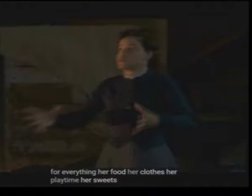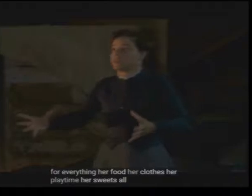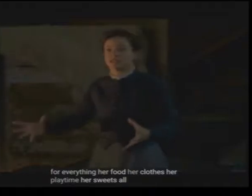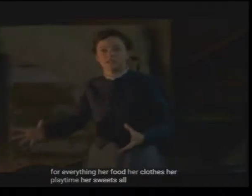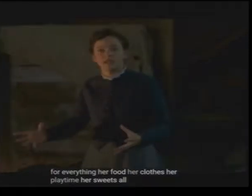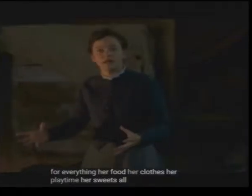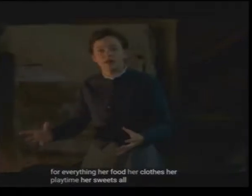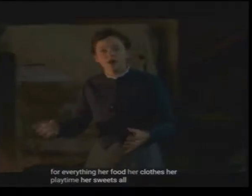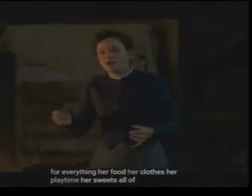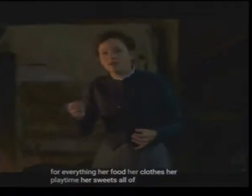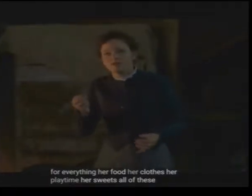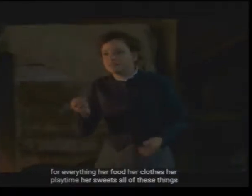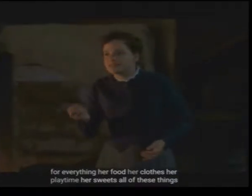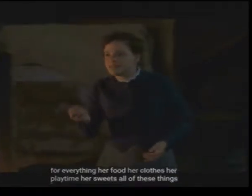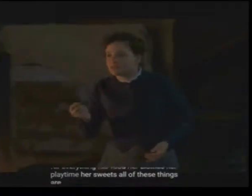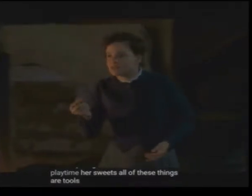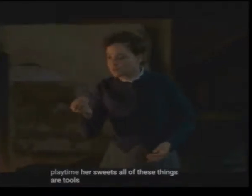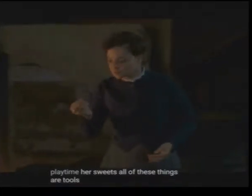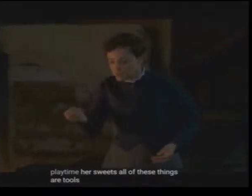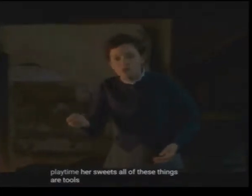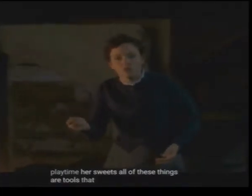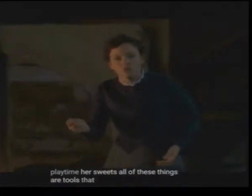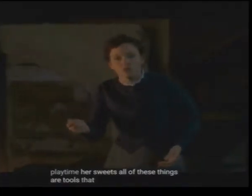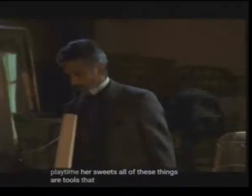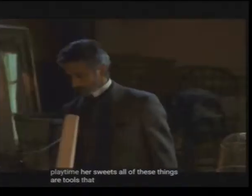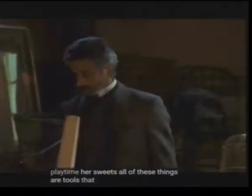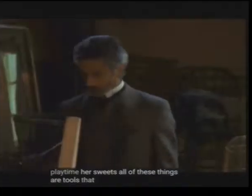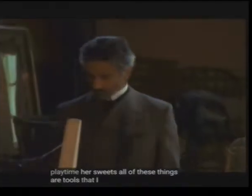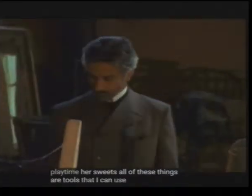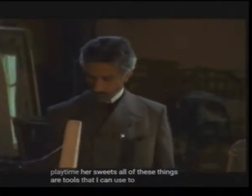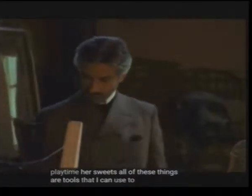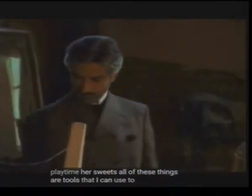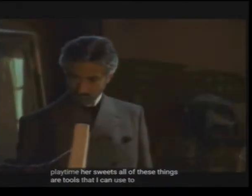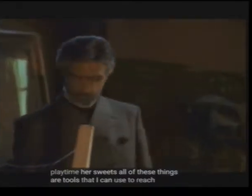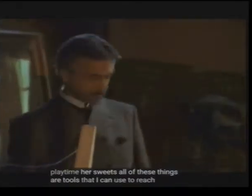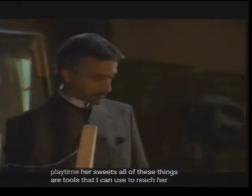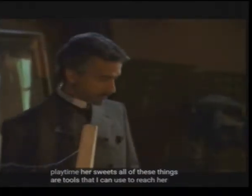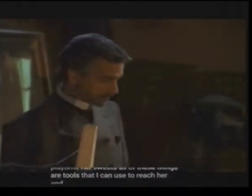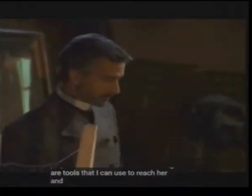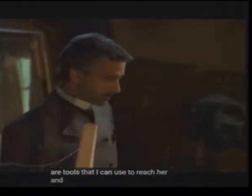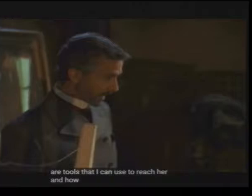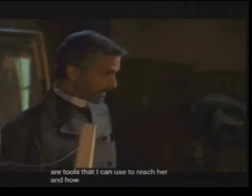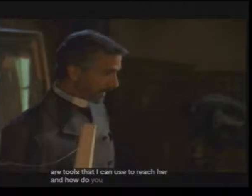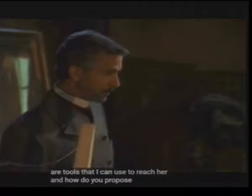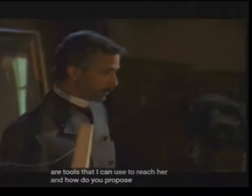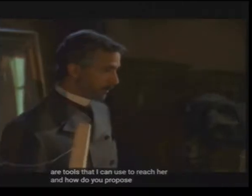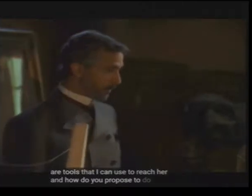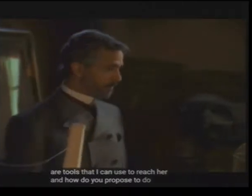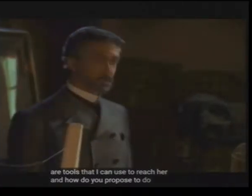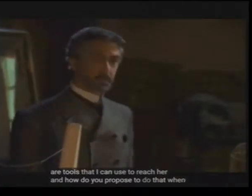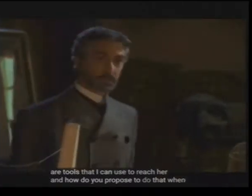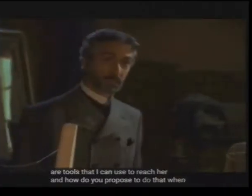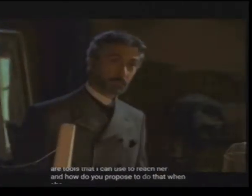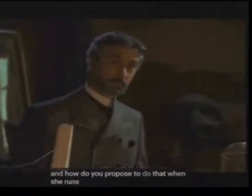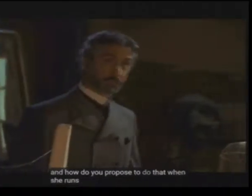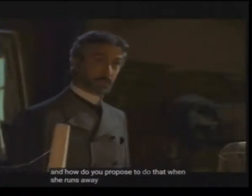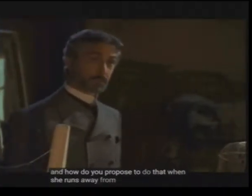sweets. All of these things are tools that I can use to reach her. And how do you propose to do that when she runs away from